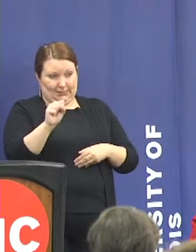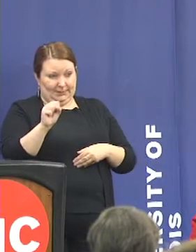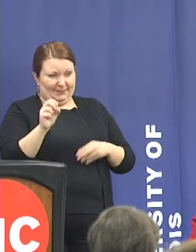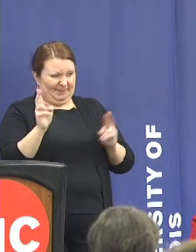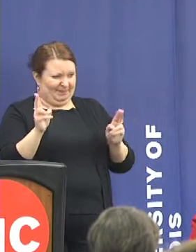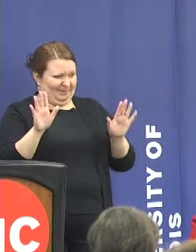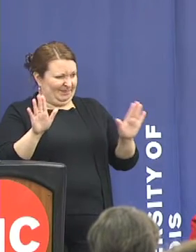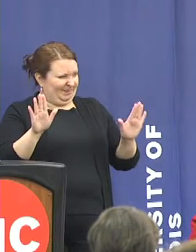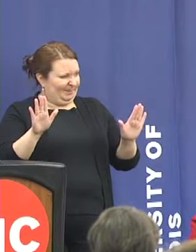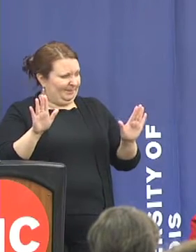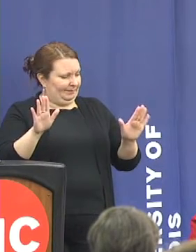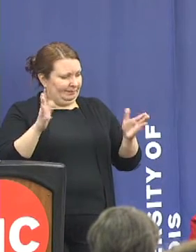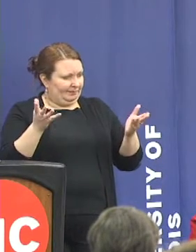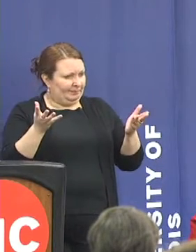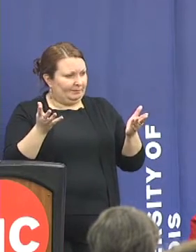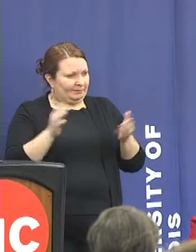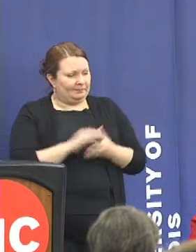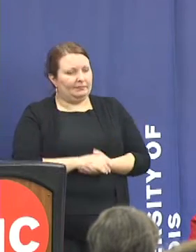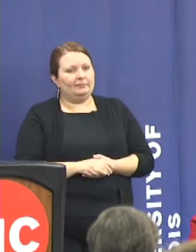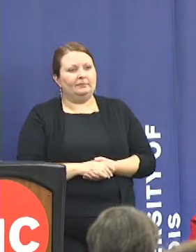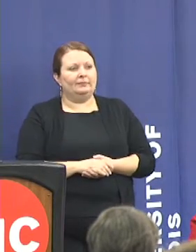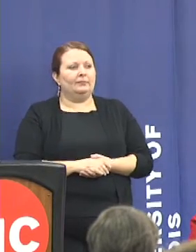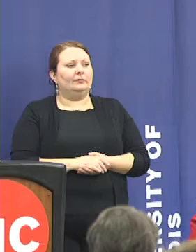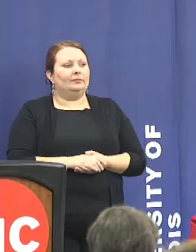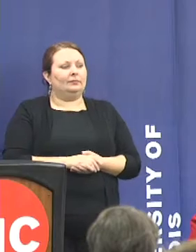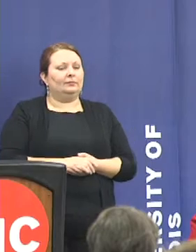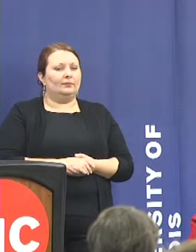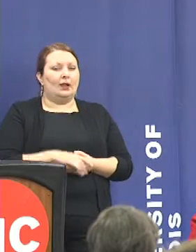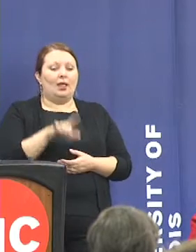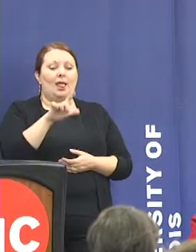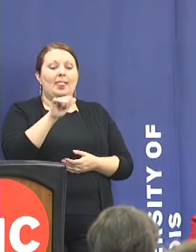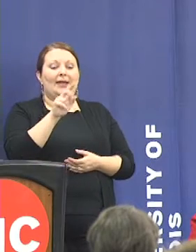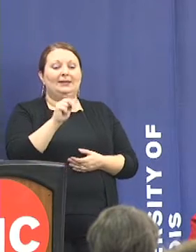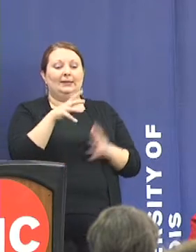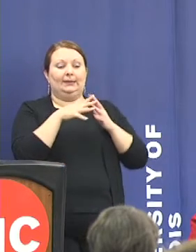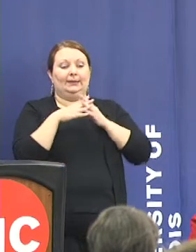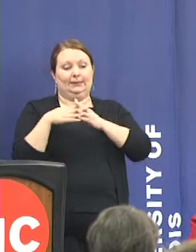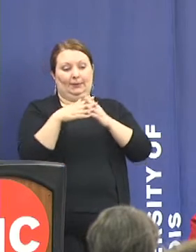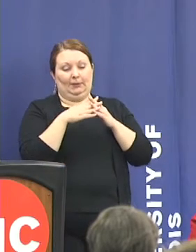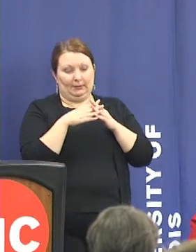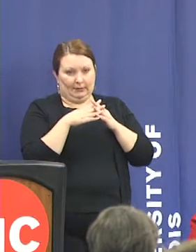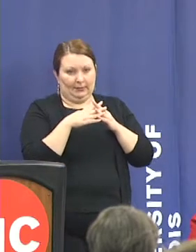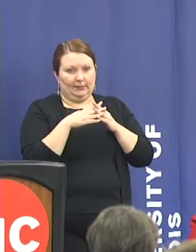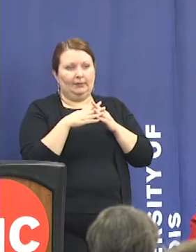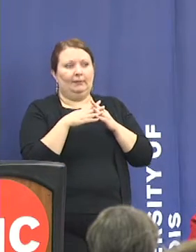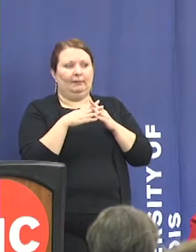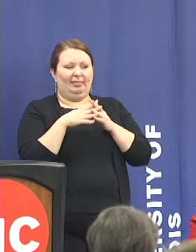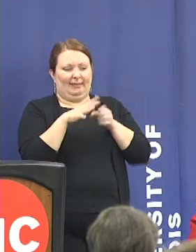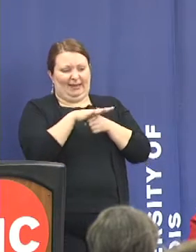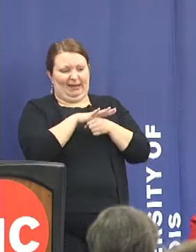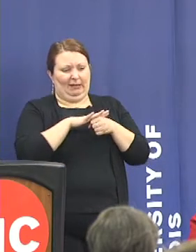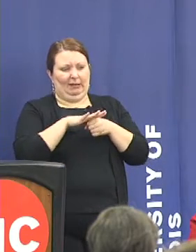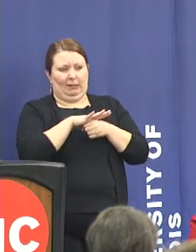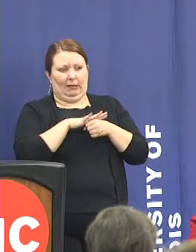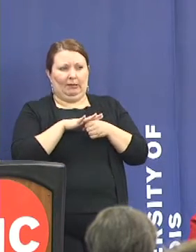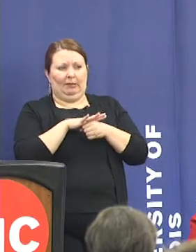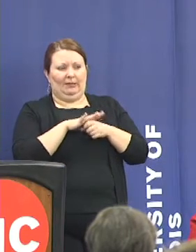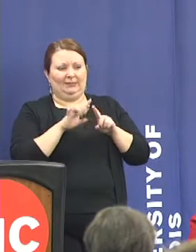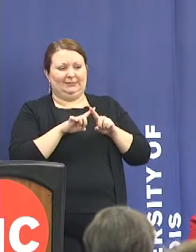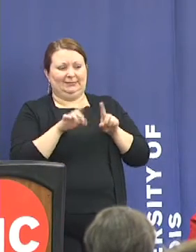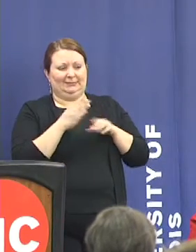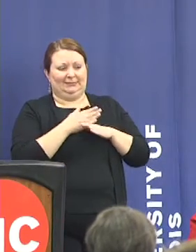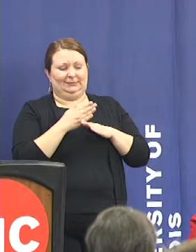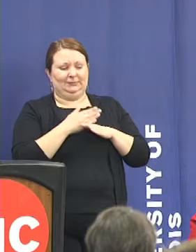history of the Southwest. So in terms of Latin America, it is a region where the distinction